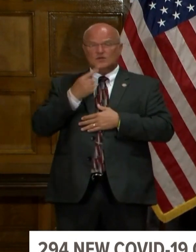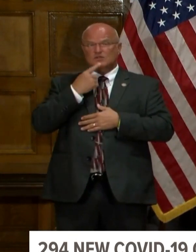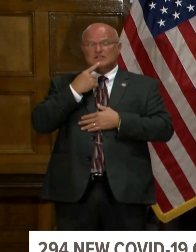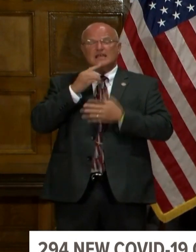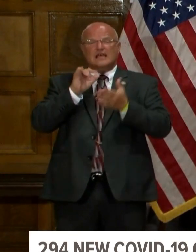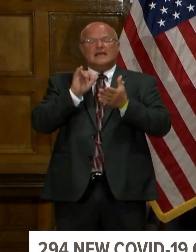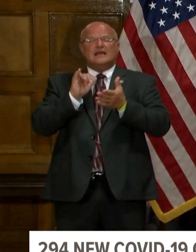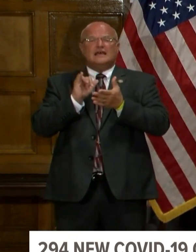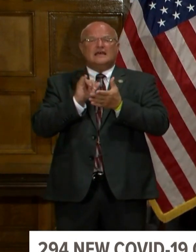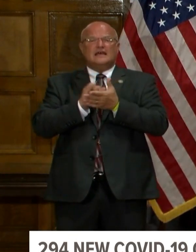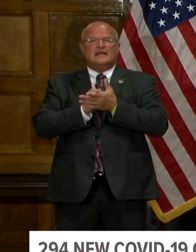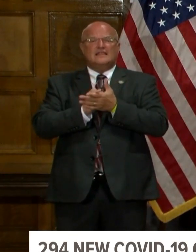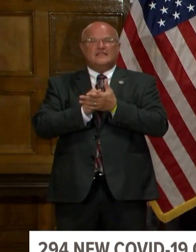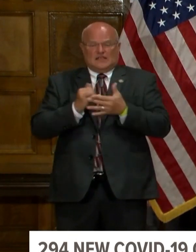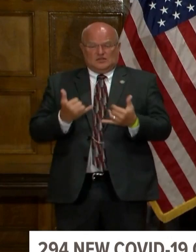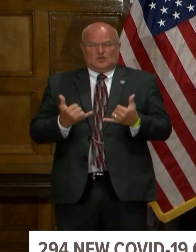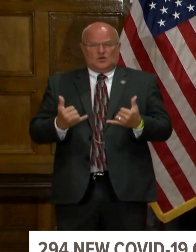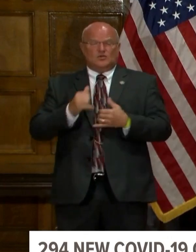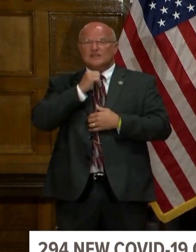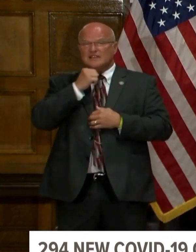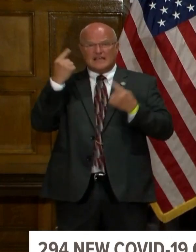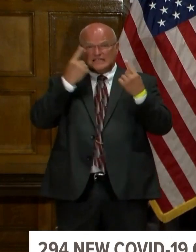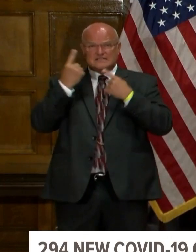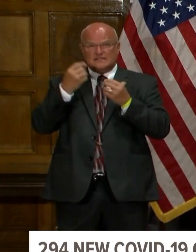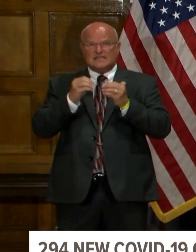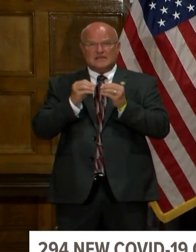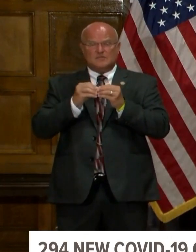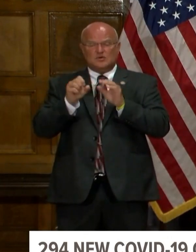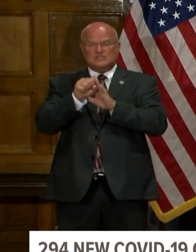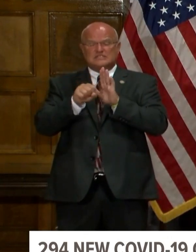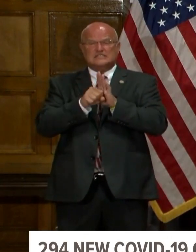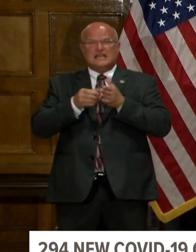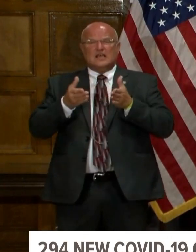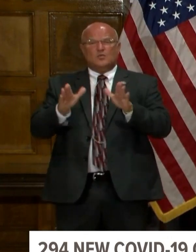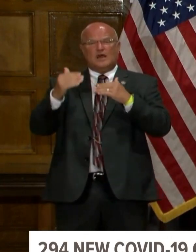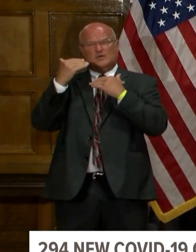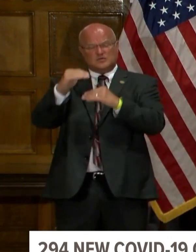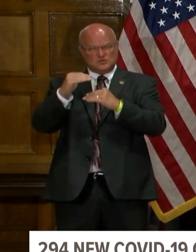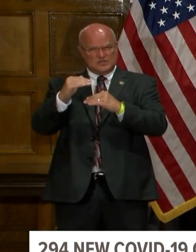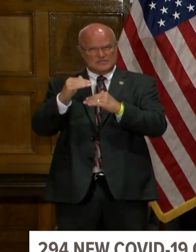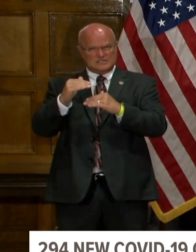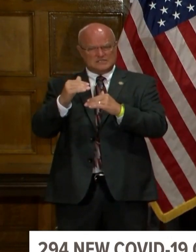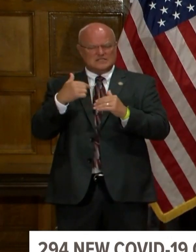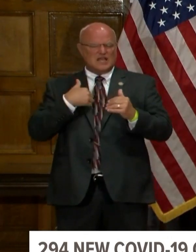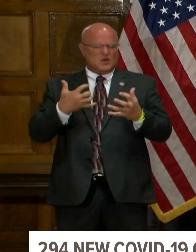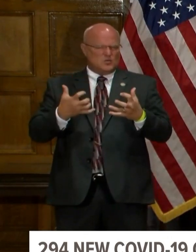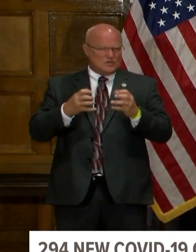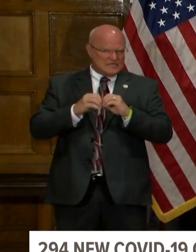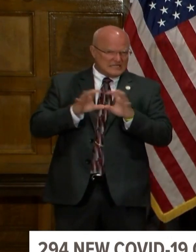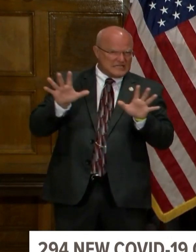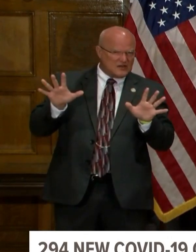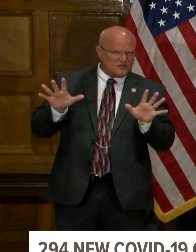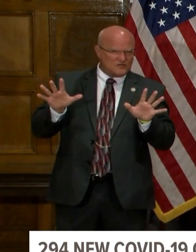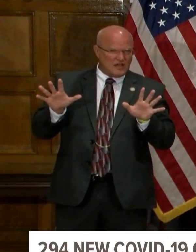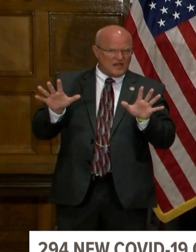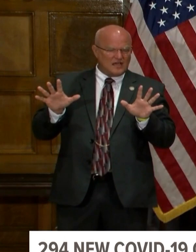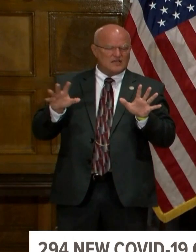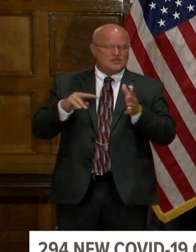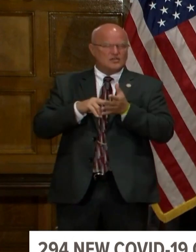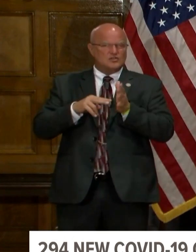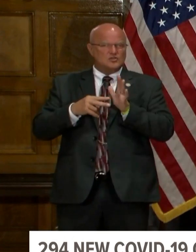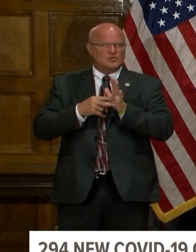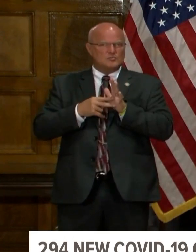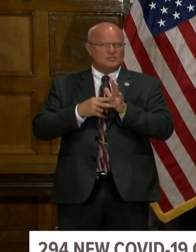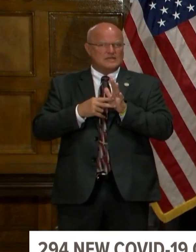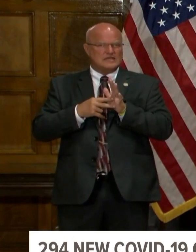that you're currently not considering any more statewide restrictions. And wanted to just clarify, are you